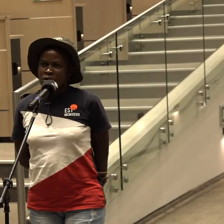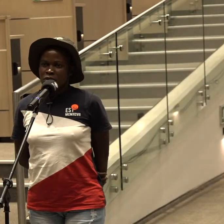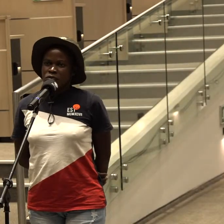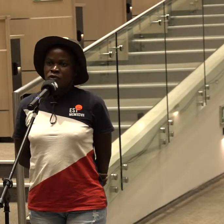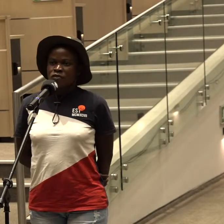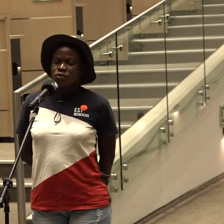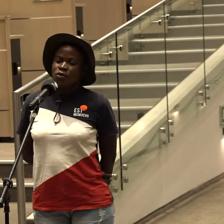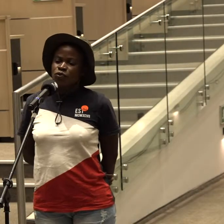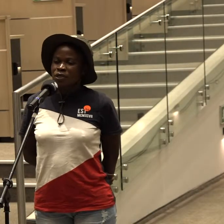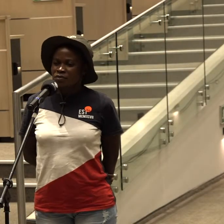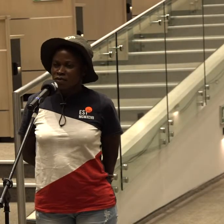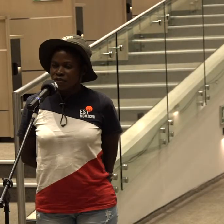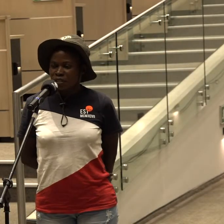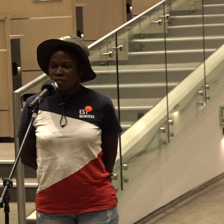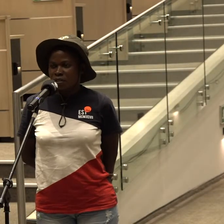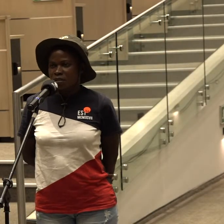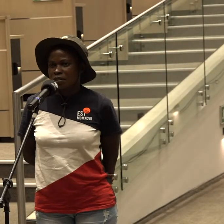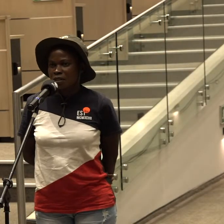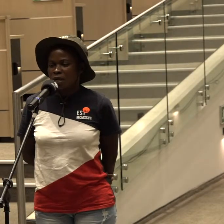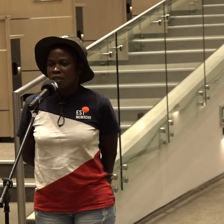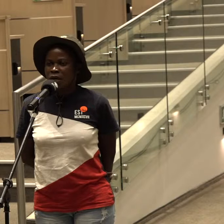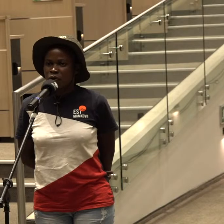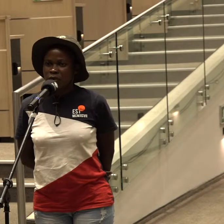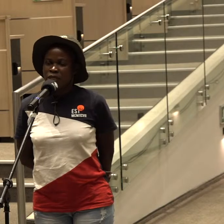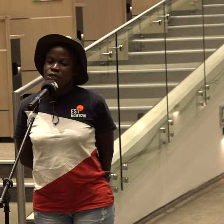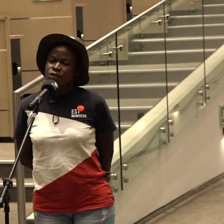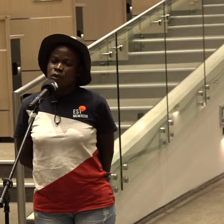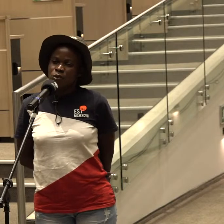uh so as we know 2015